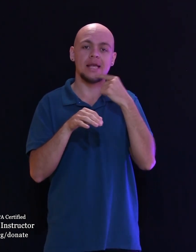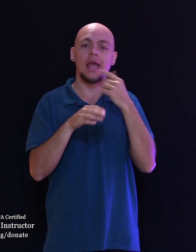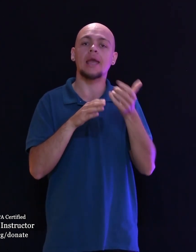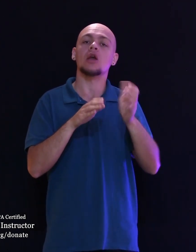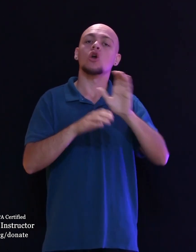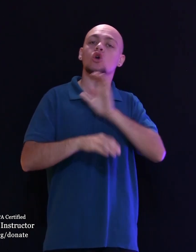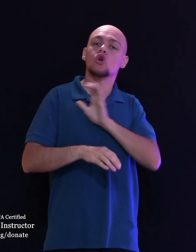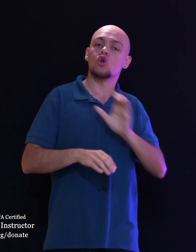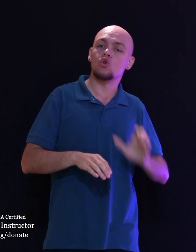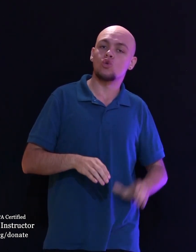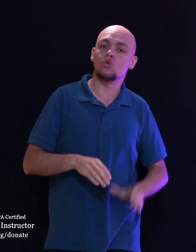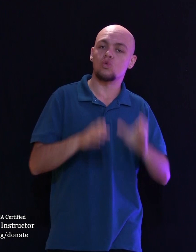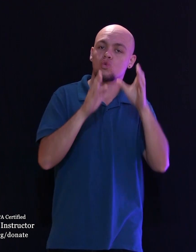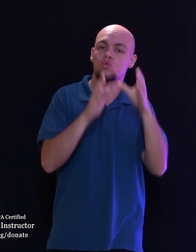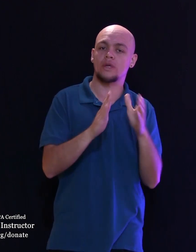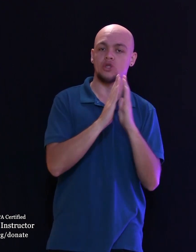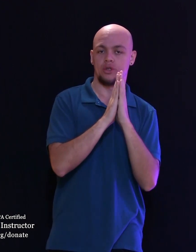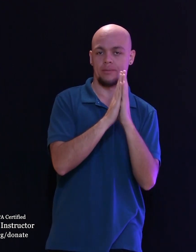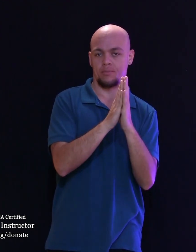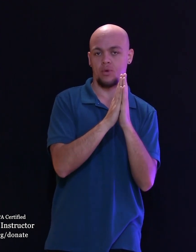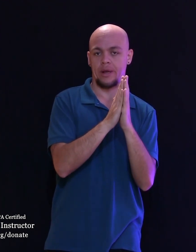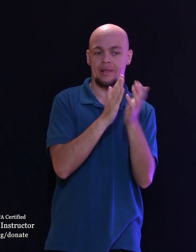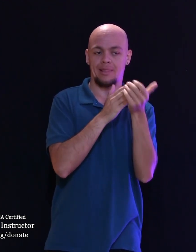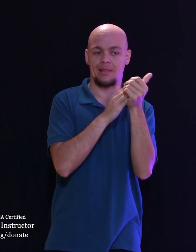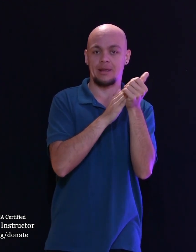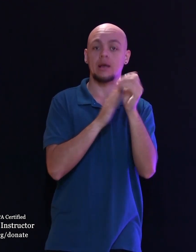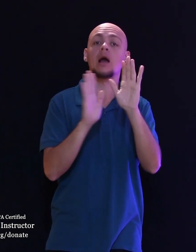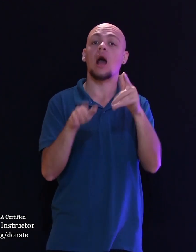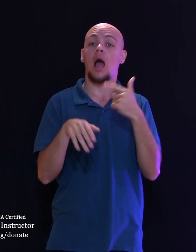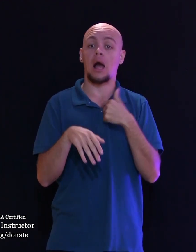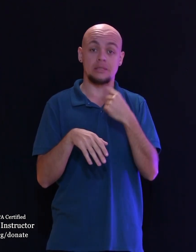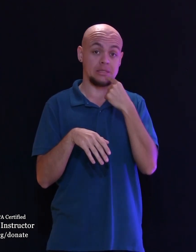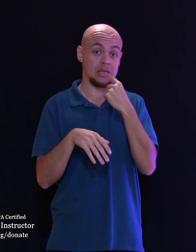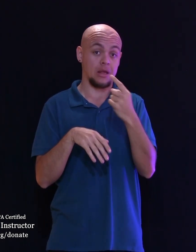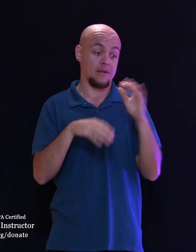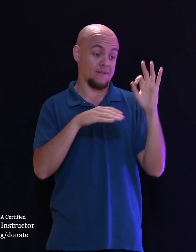school. See, I'll tell you what, you get a